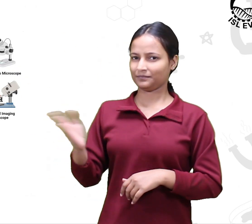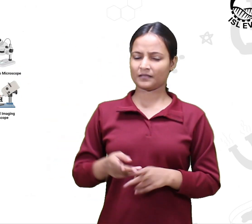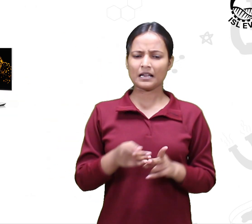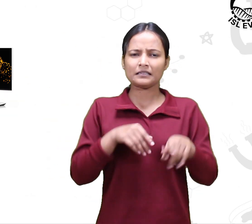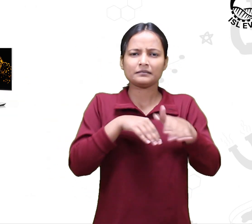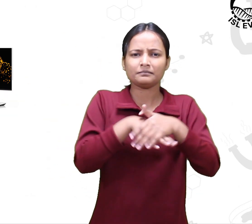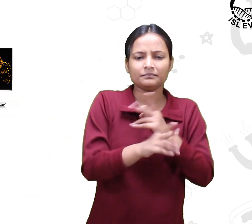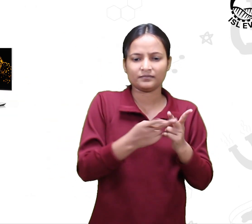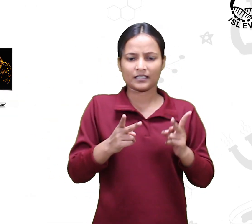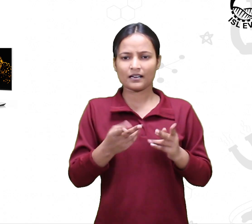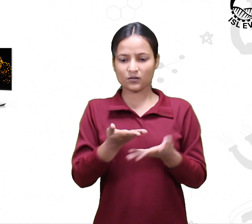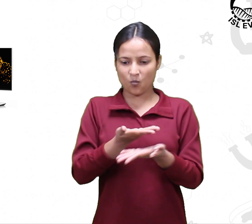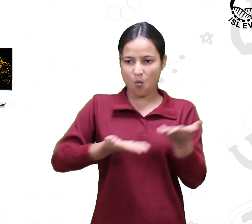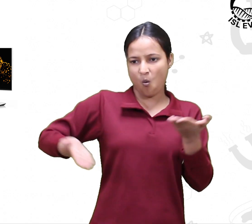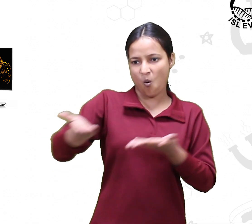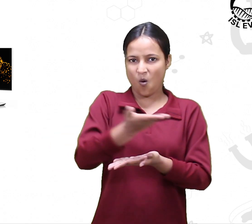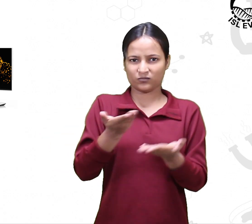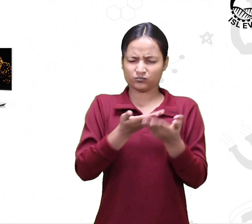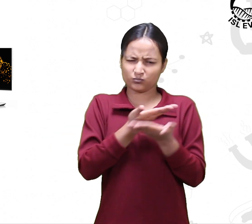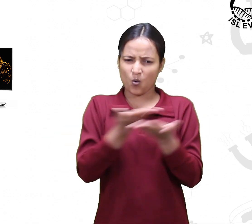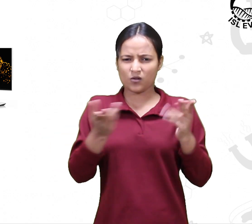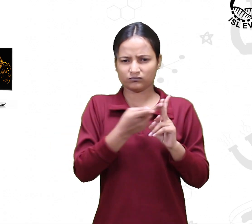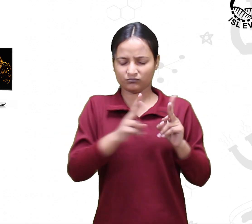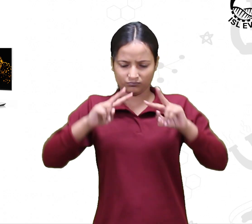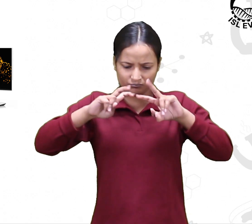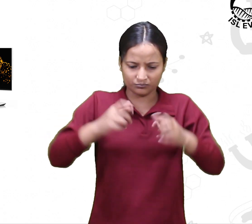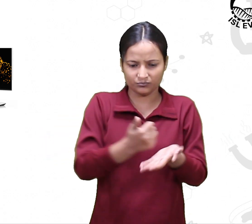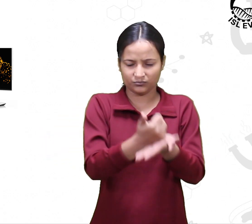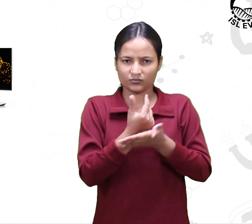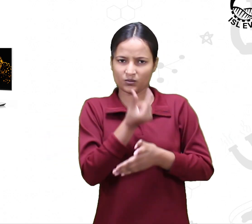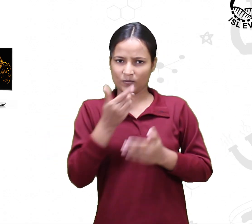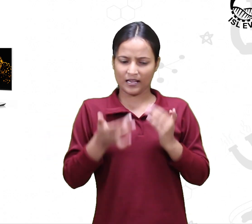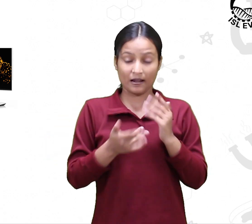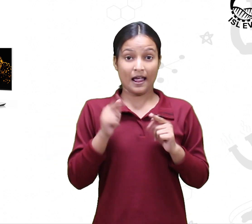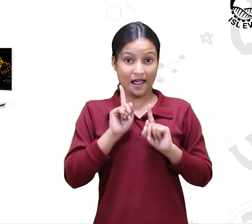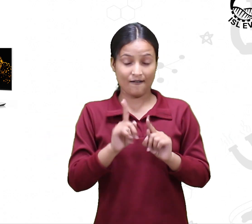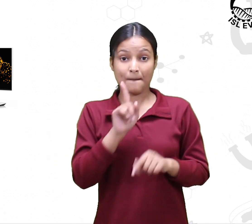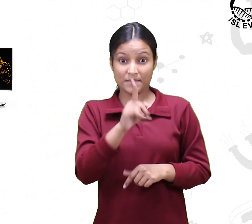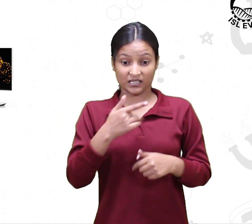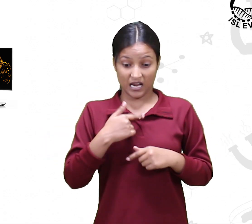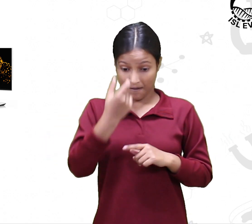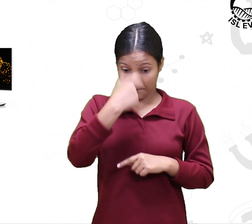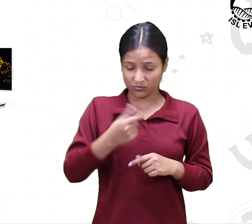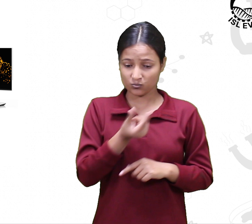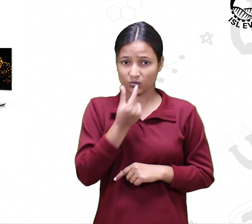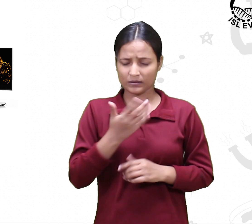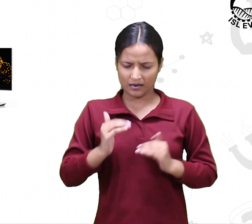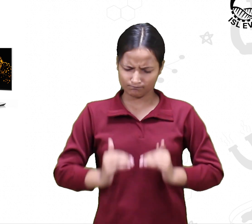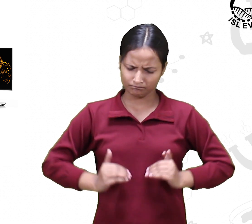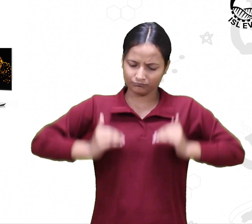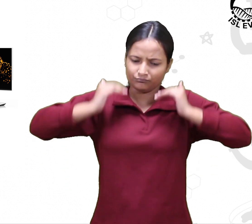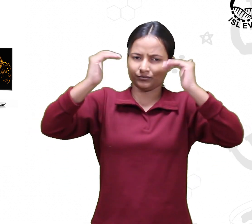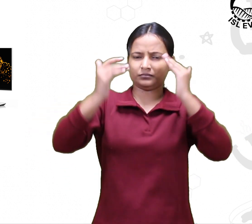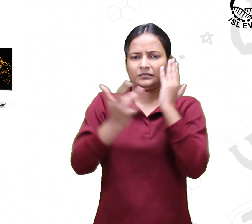population of cells behave, I use microscopes that give me a more zoomed out view. On the other hand, I want to look at the mitochondria inside a